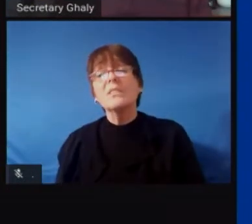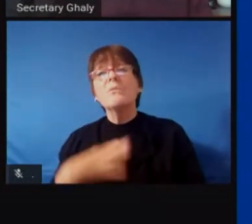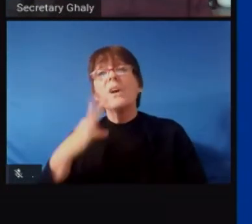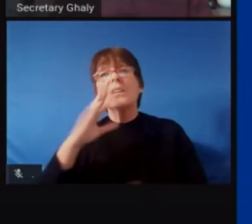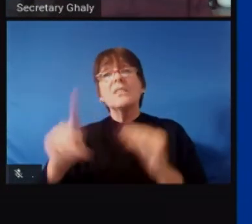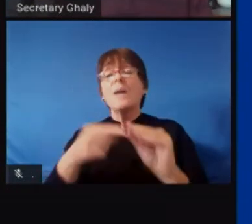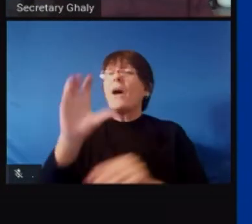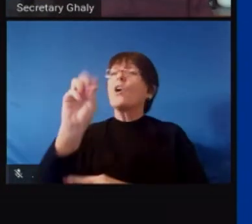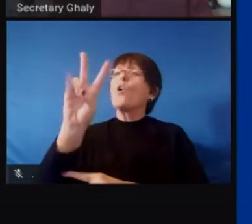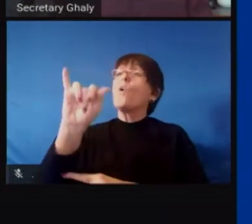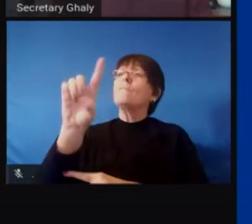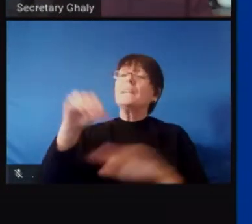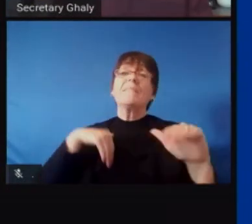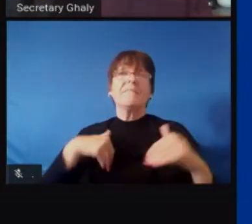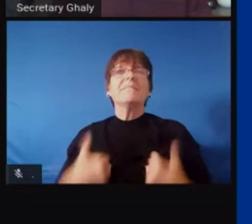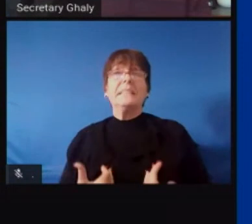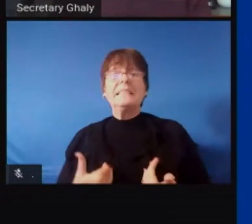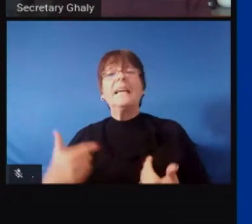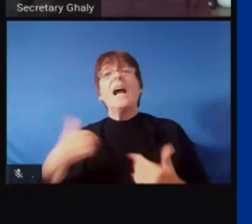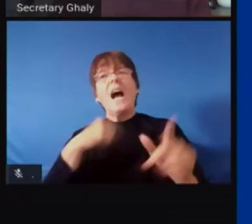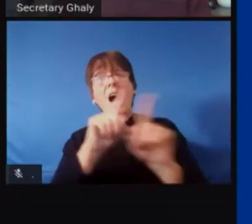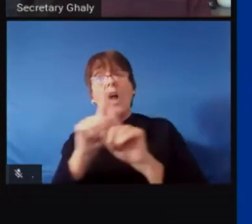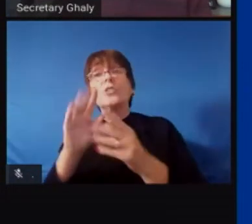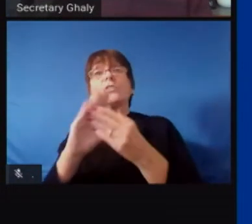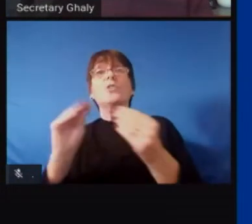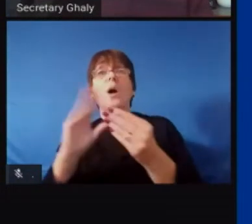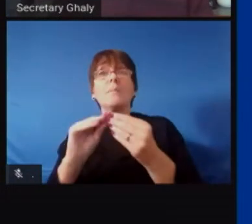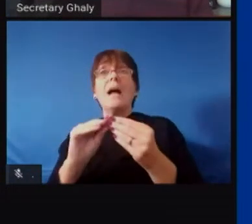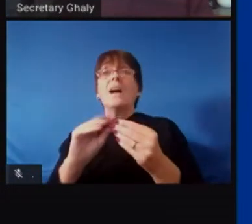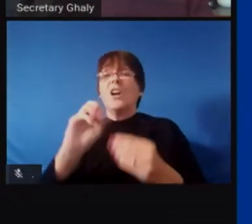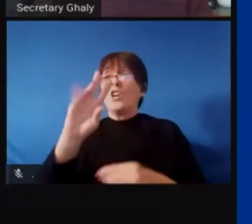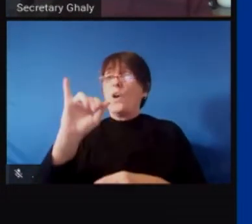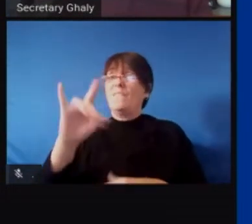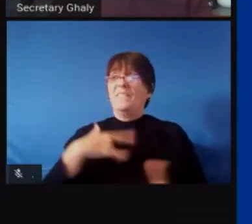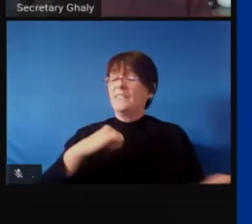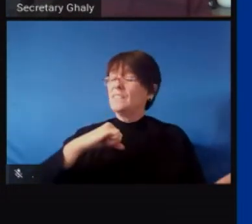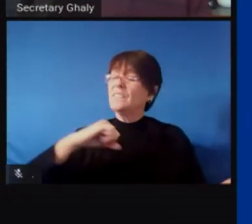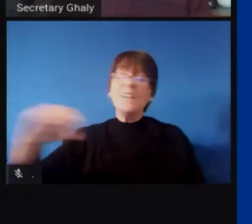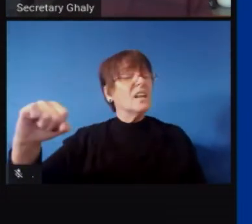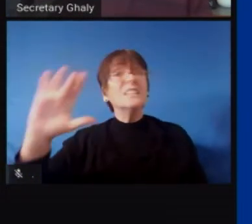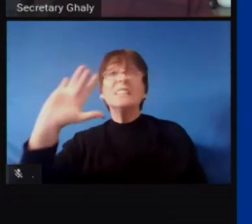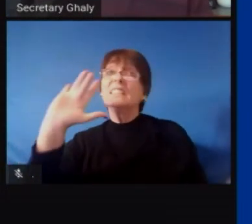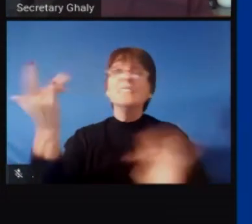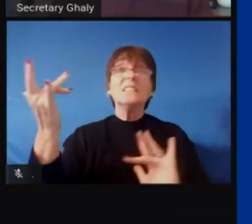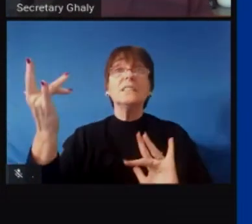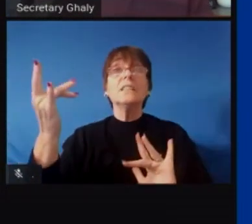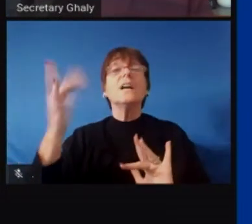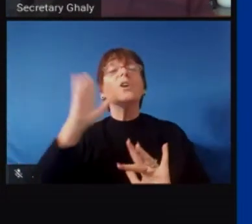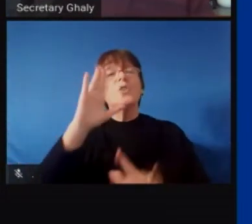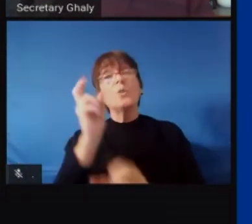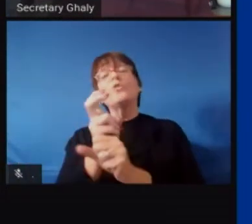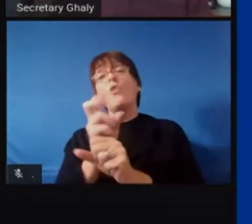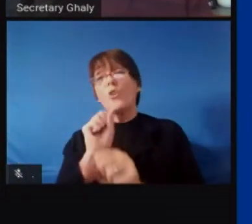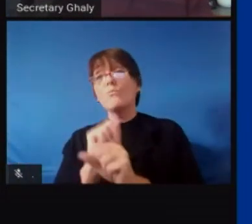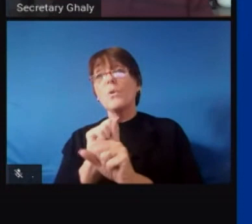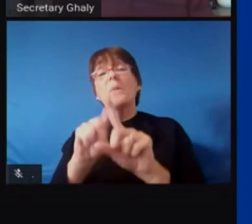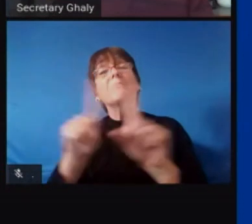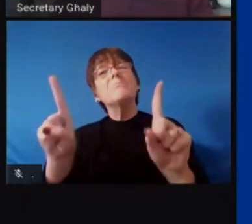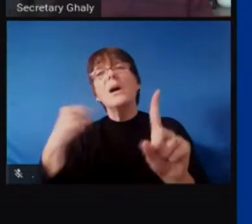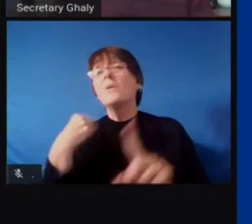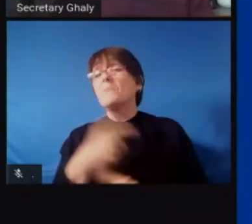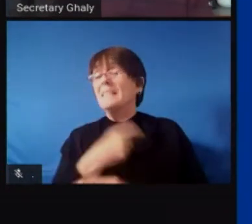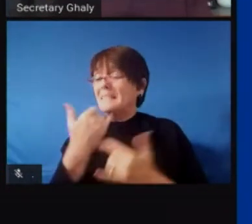COVID fatigue. I even talk about COVID resentment. We know that this is hard work, but we must do